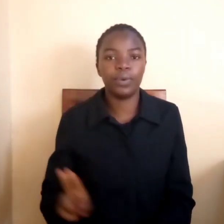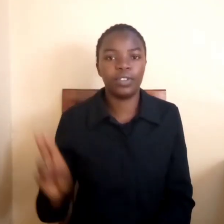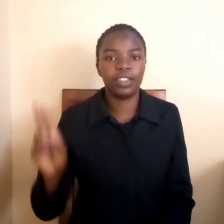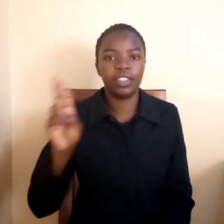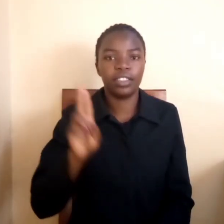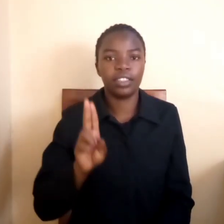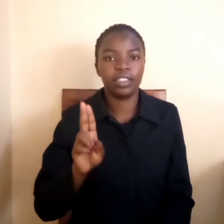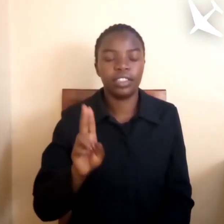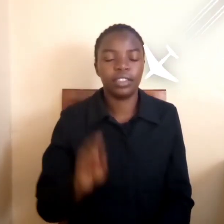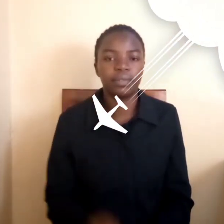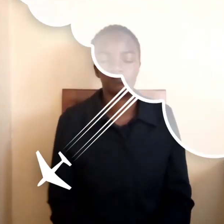use.